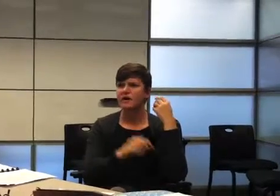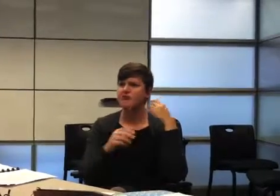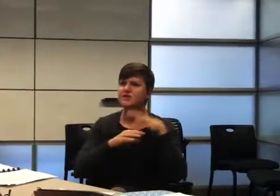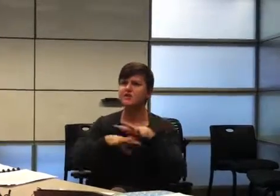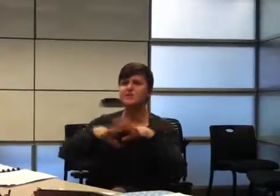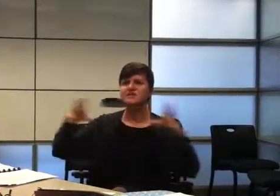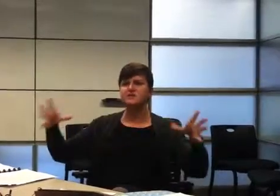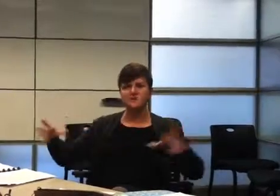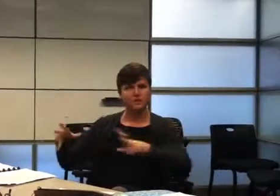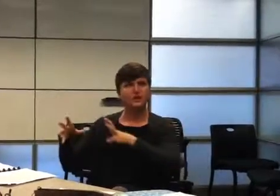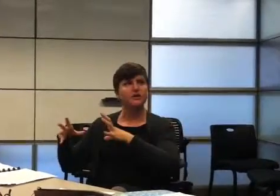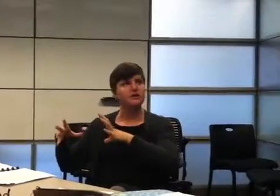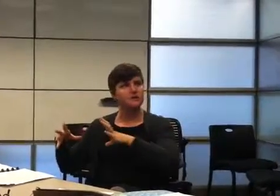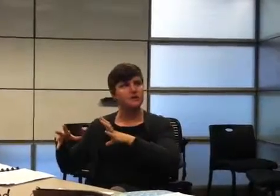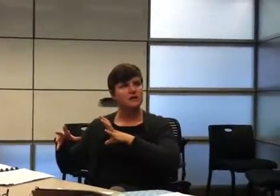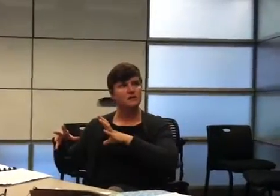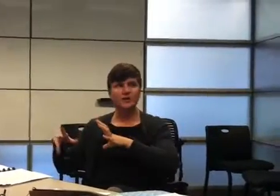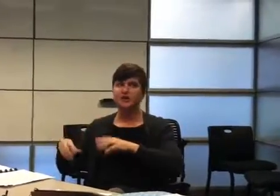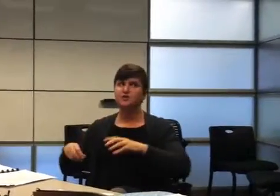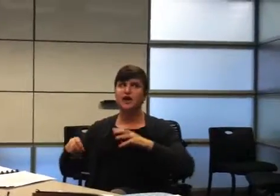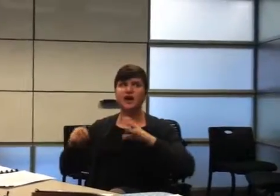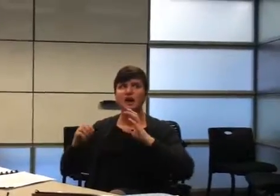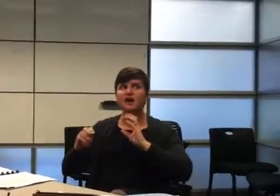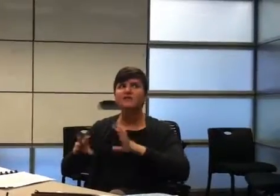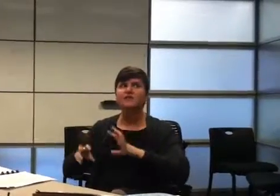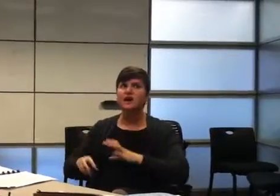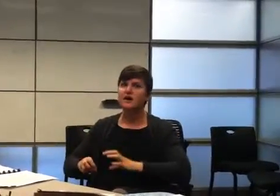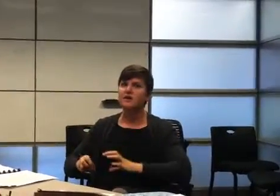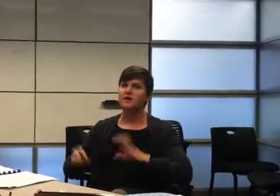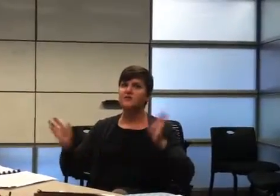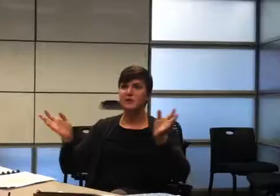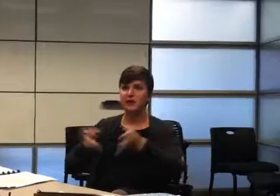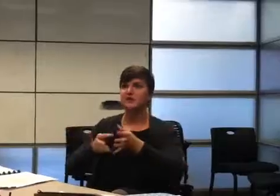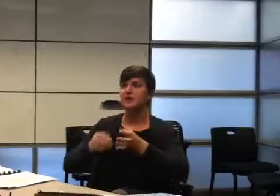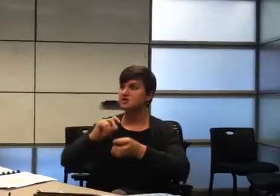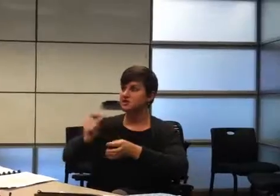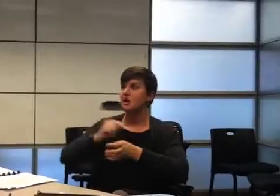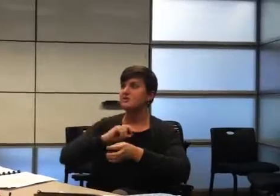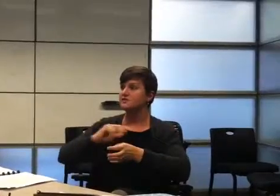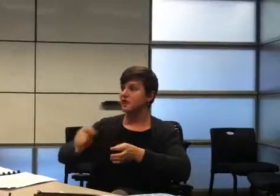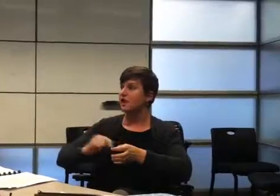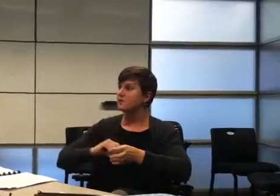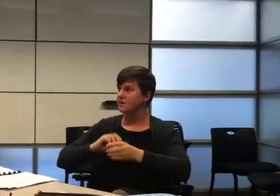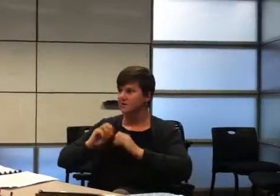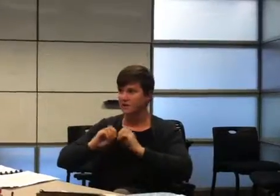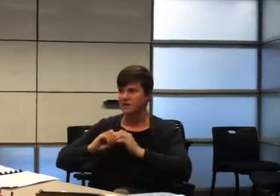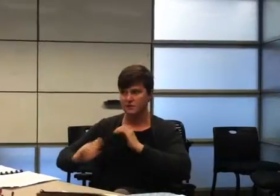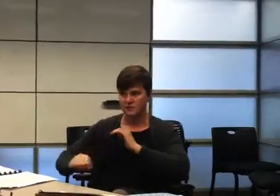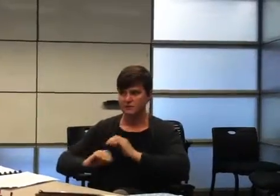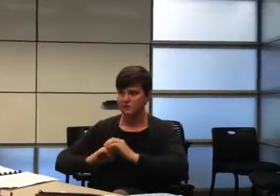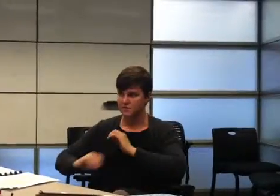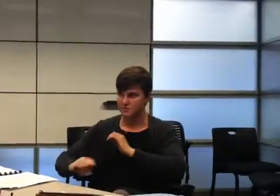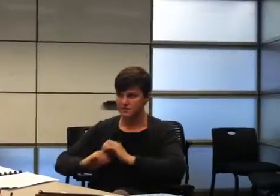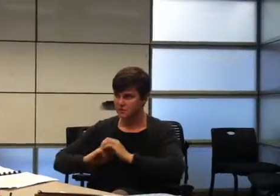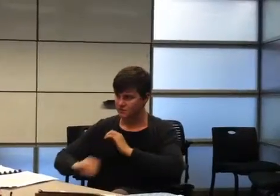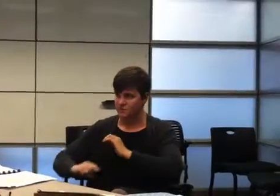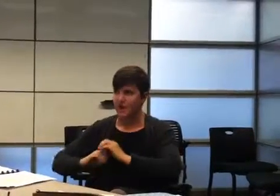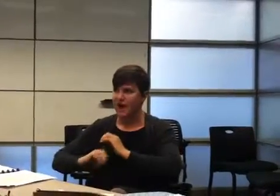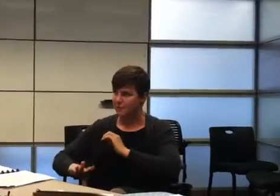I don't always do the squaring, but I do a heck of a lot of pairing just on the fly when I feel like something's not